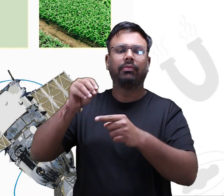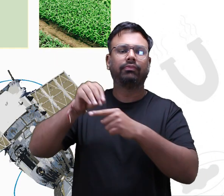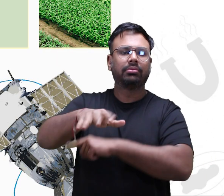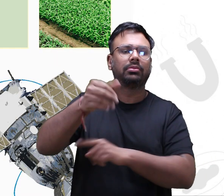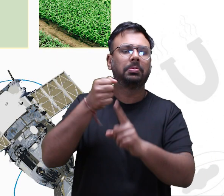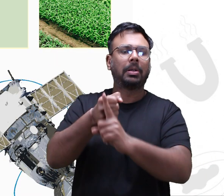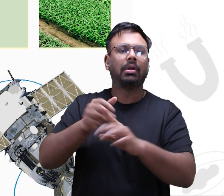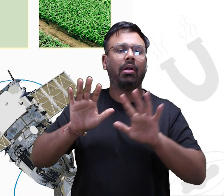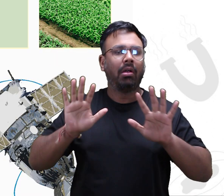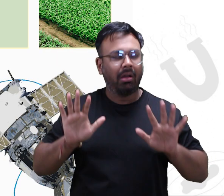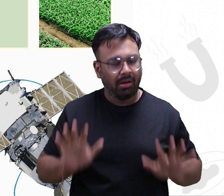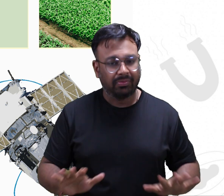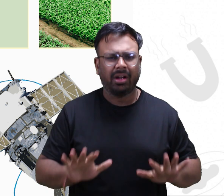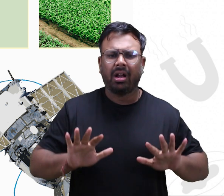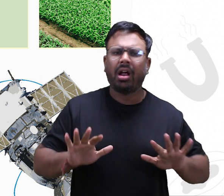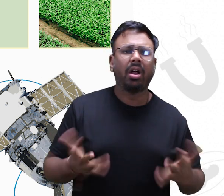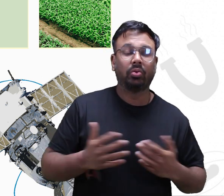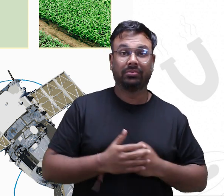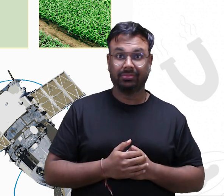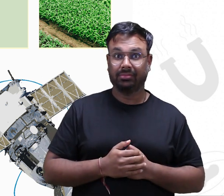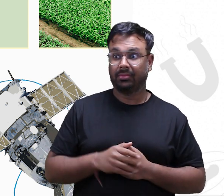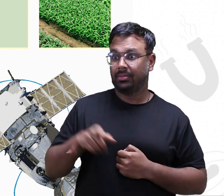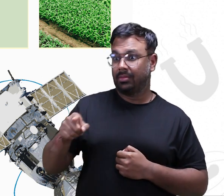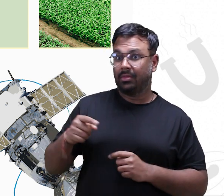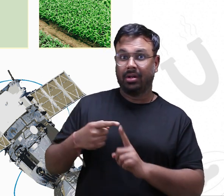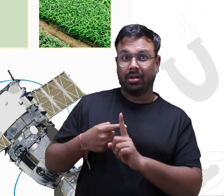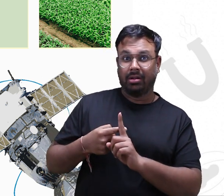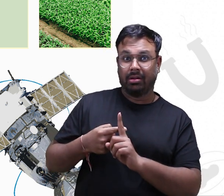Environmental and ecological effect: